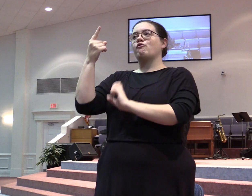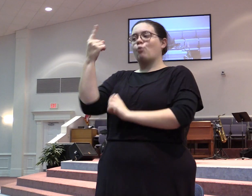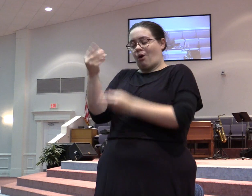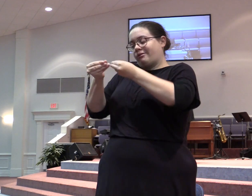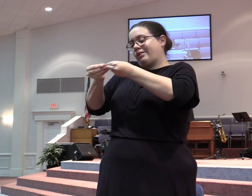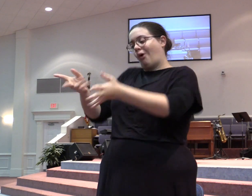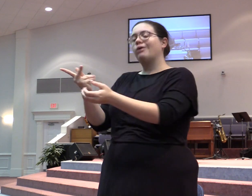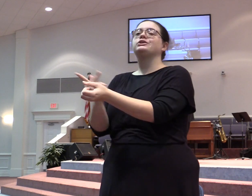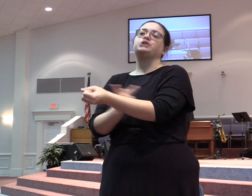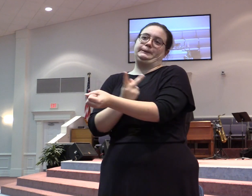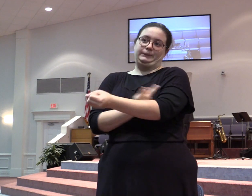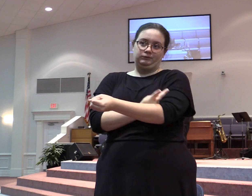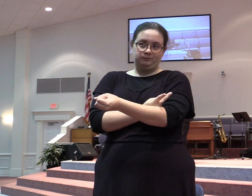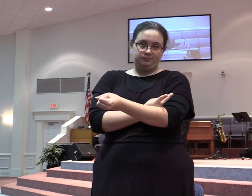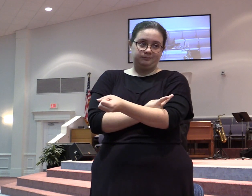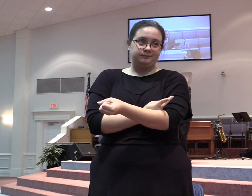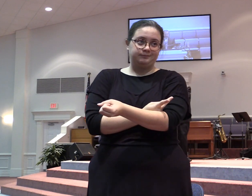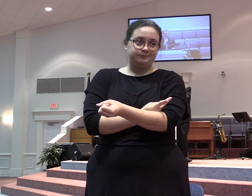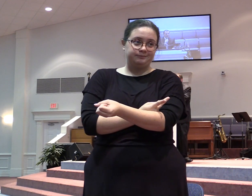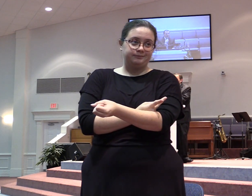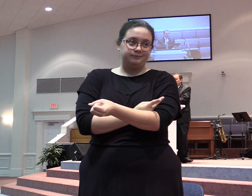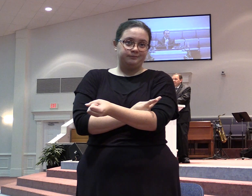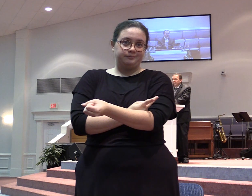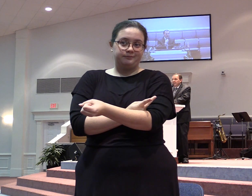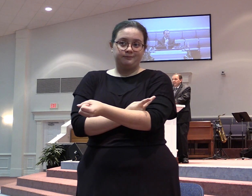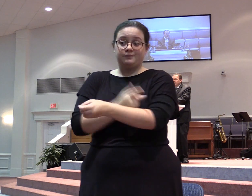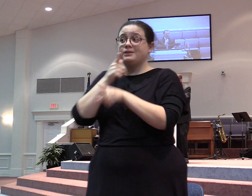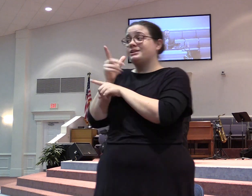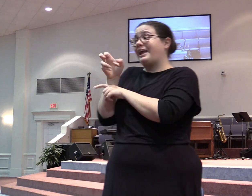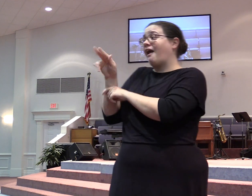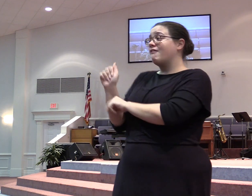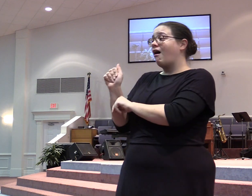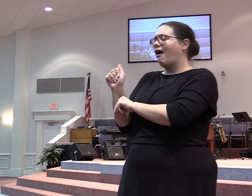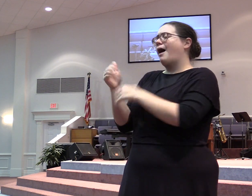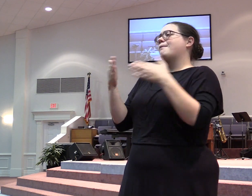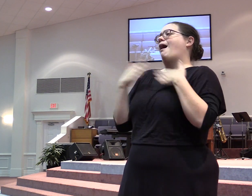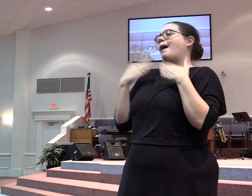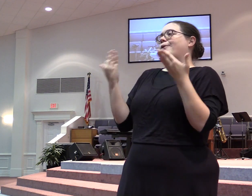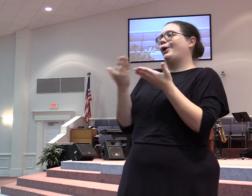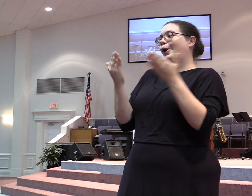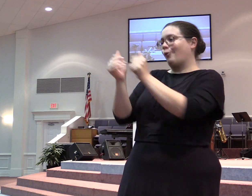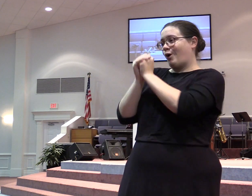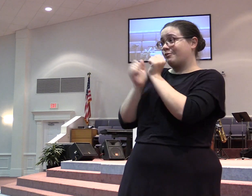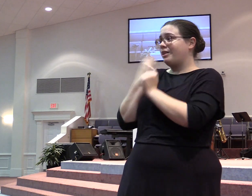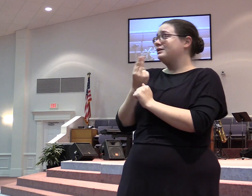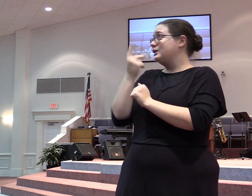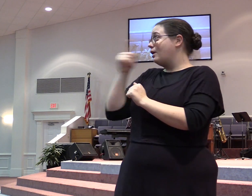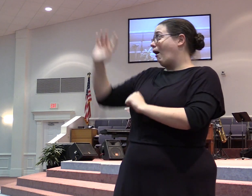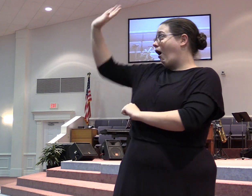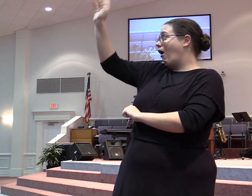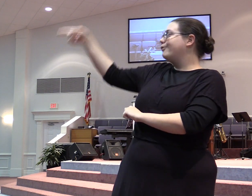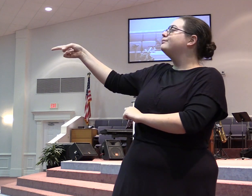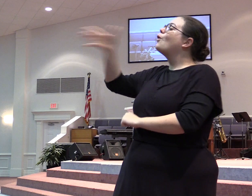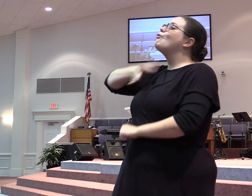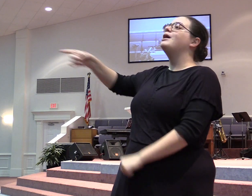one lost sheep. Sister Ava, it's great to have you here worshiping with us. Wave your hand so everybody can see